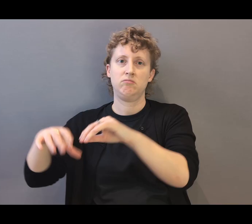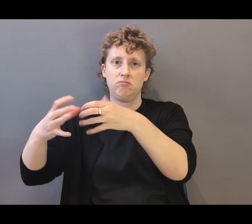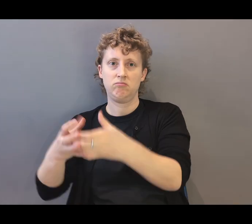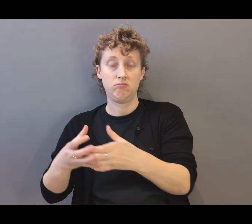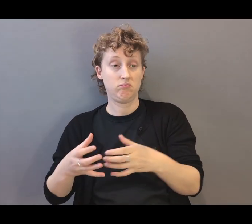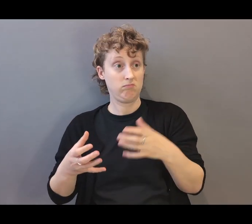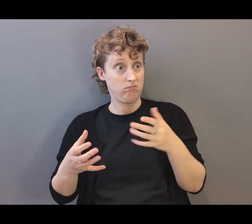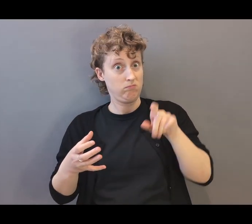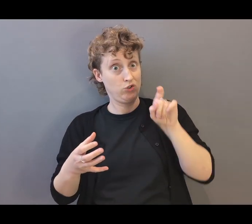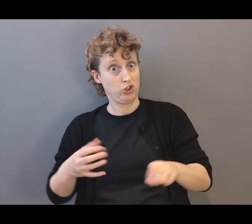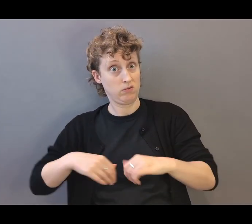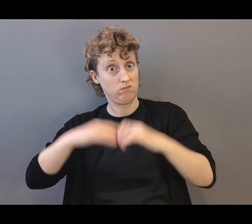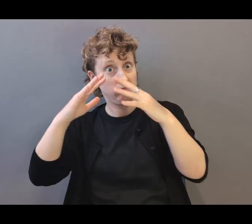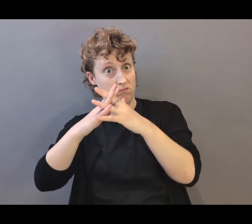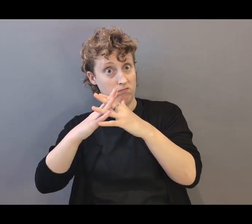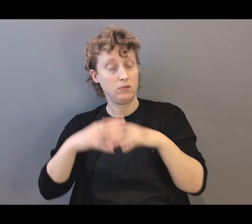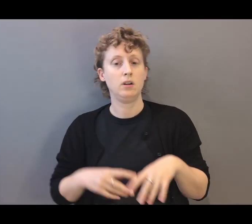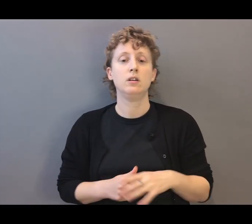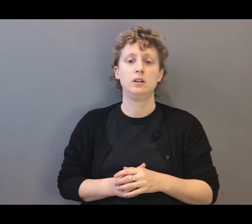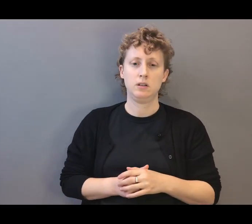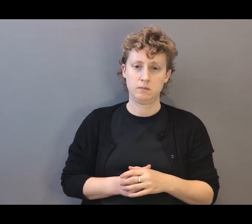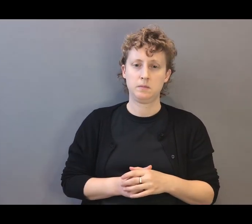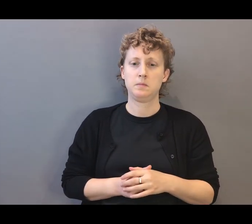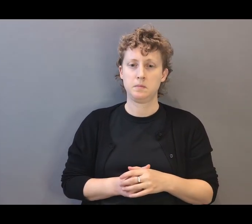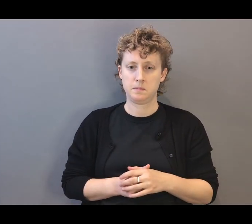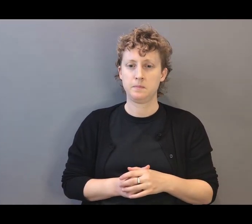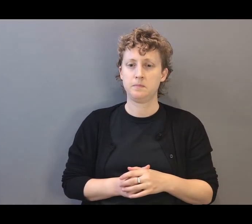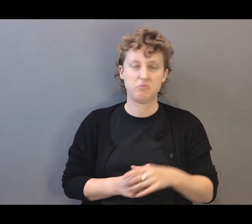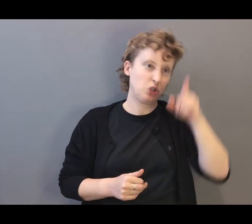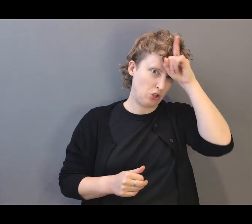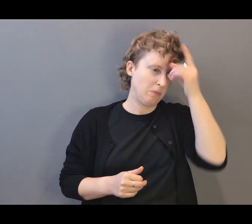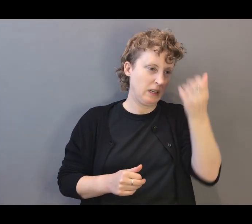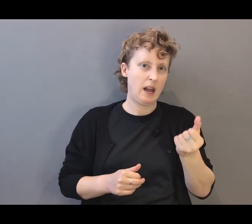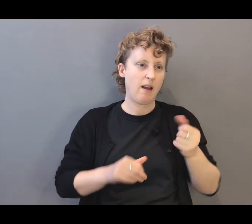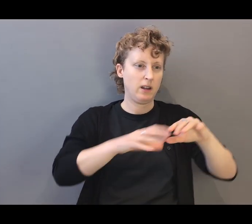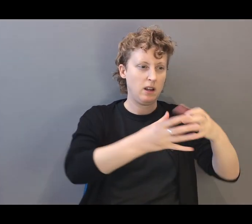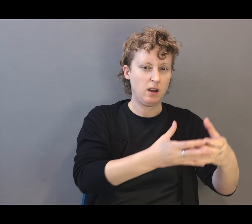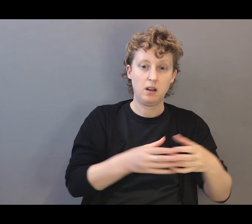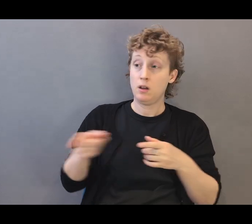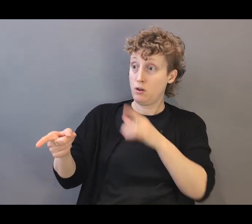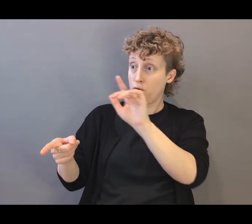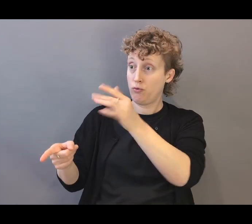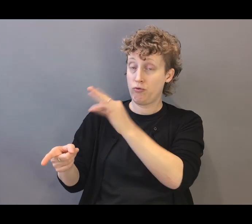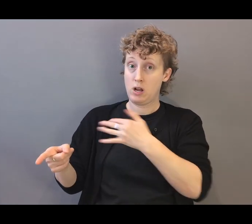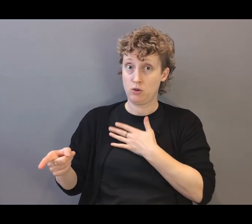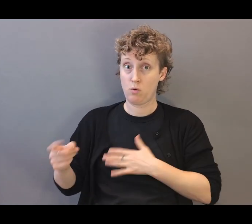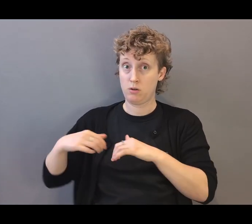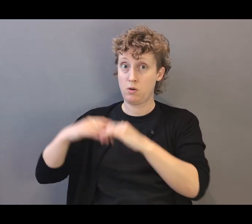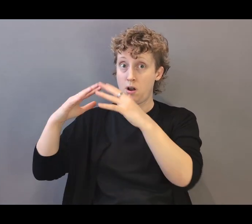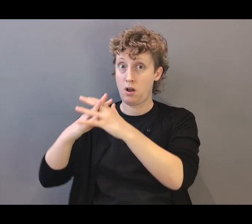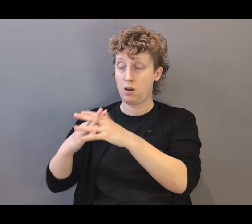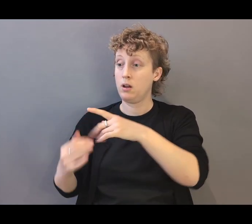And this chapter would then cover France, Luxembourg, and French-speaking parts of Belgium and Switzerland. And this group has